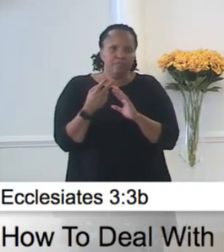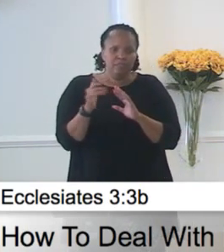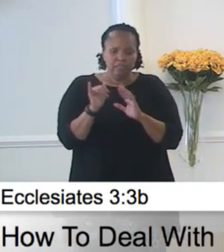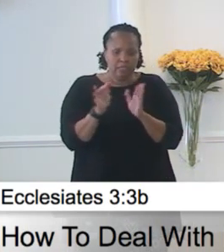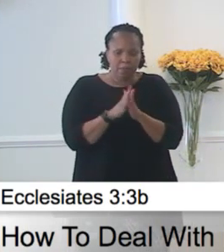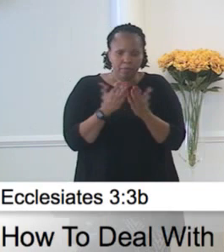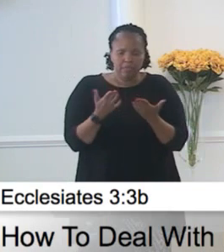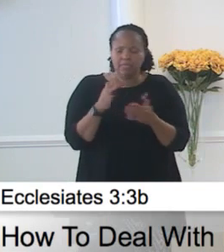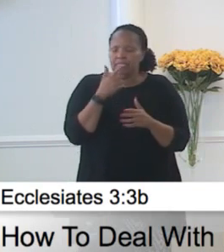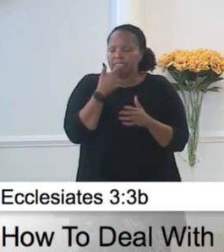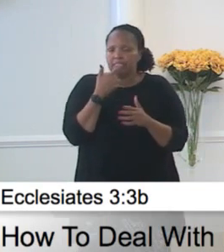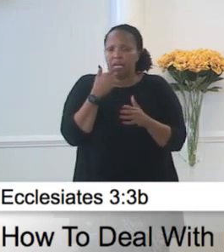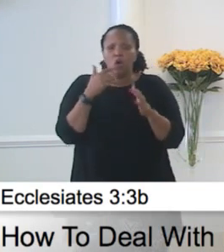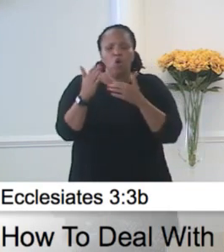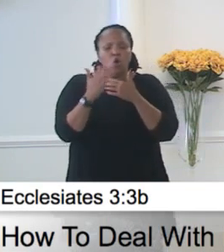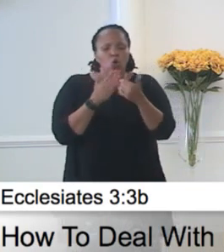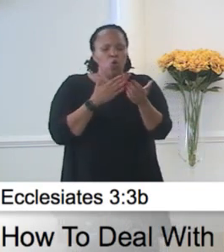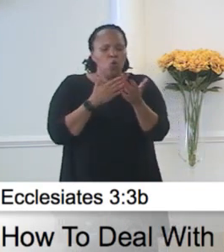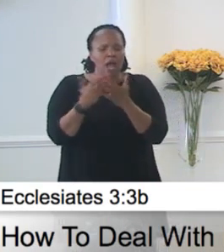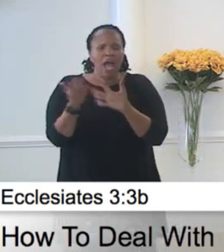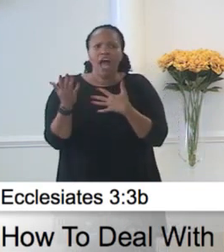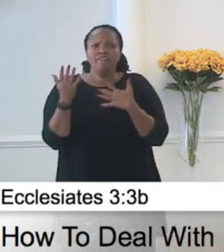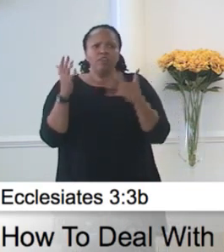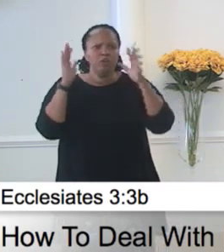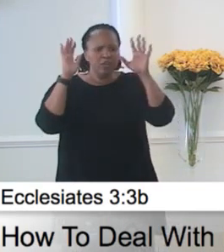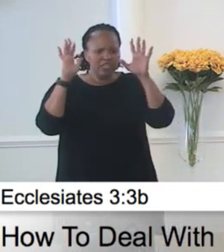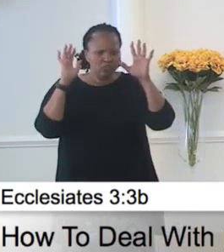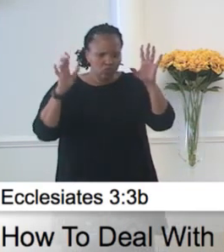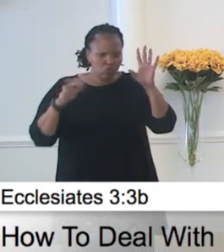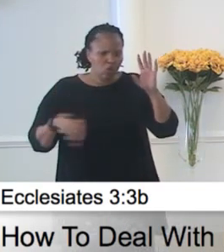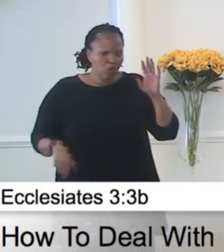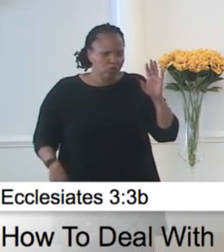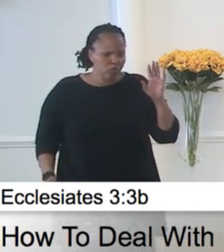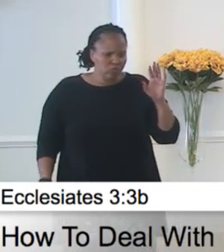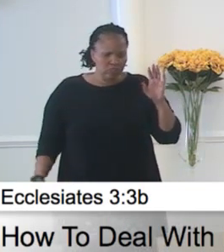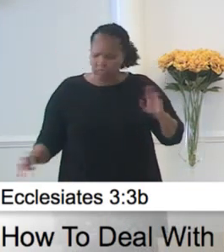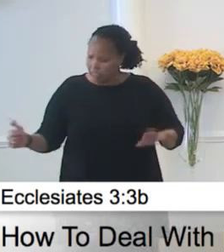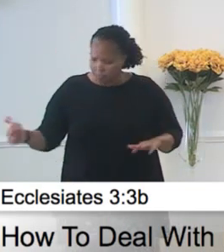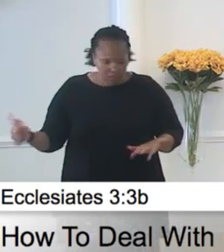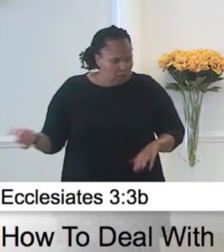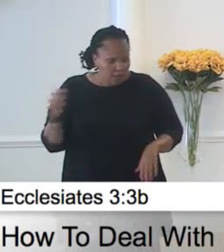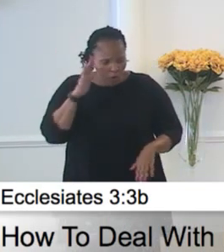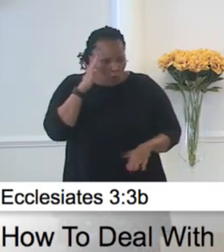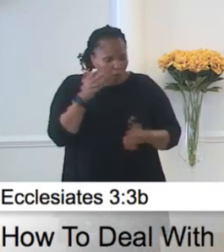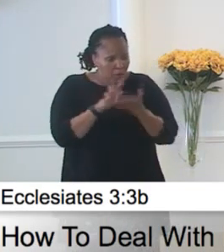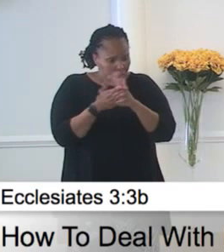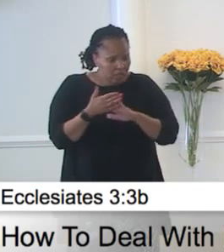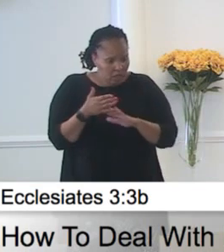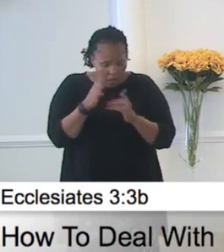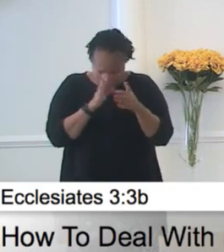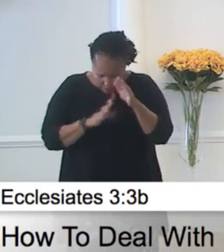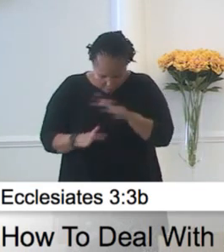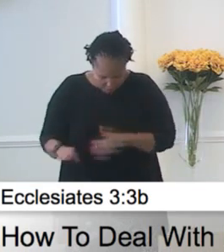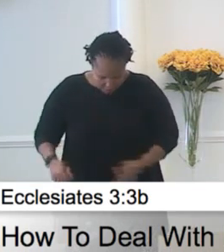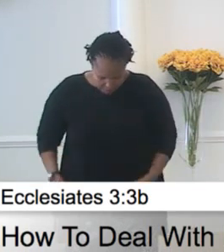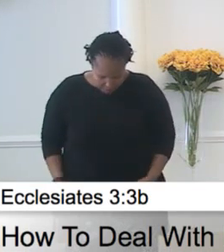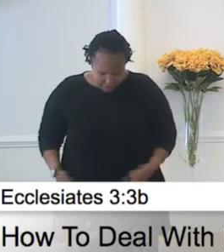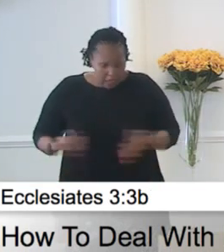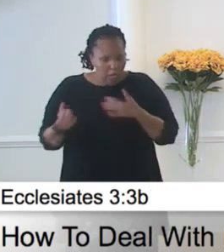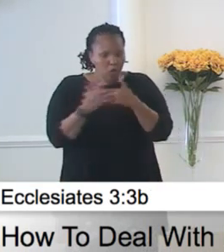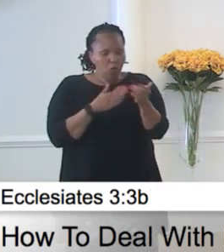whoever exalts himself shall be humbled, and whoever humbles